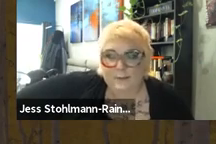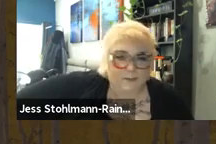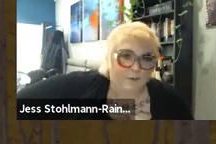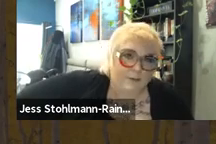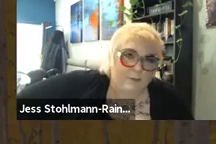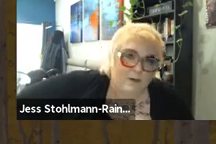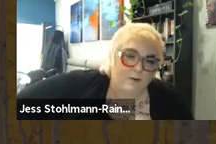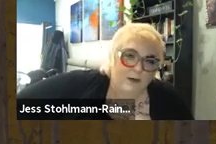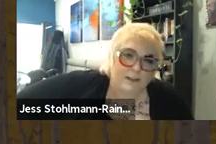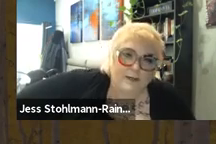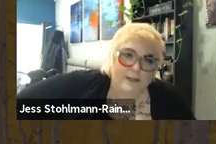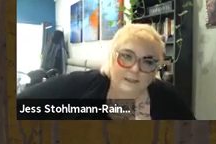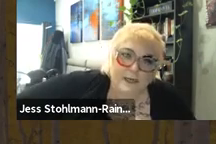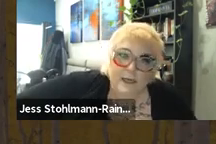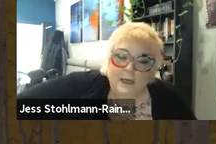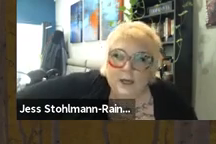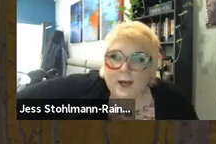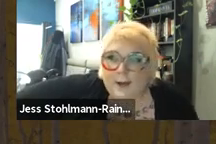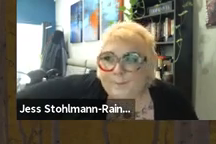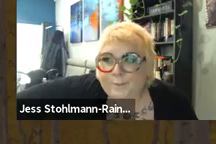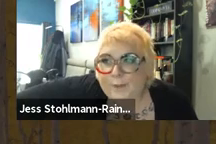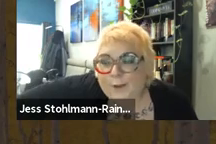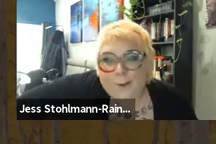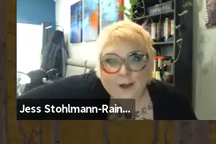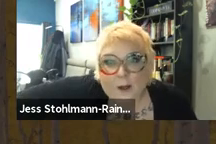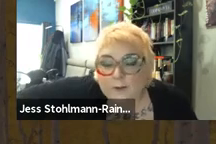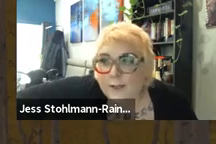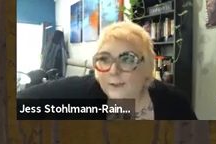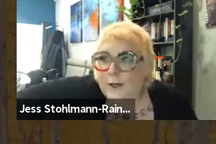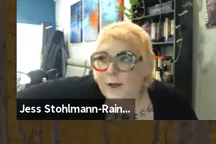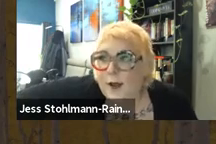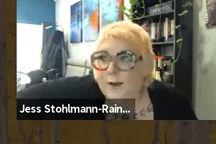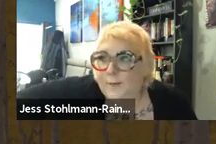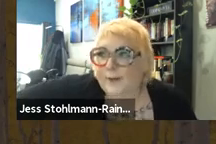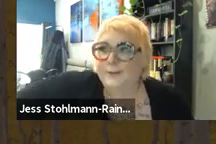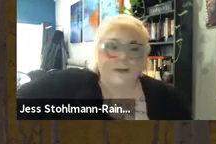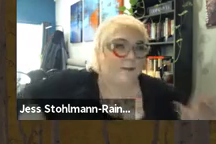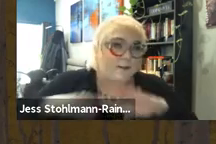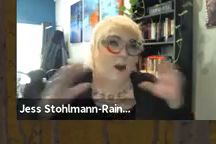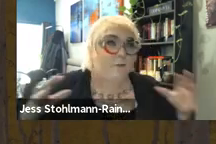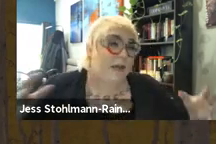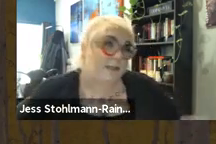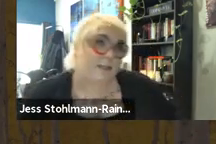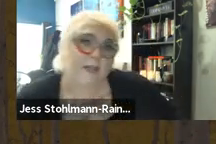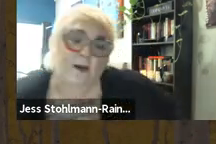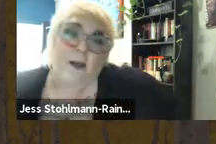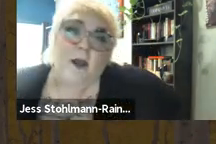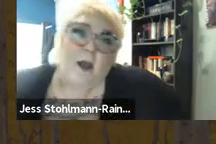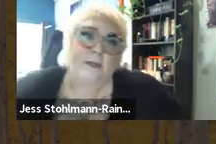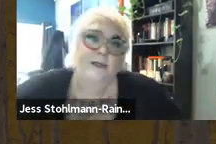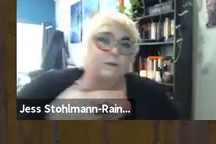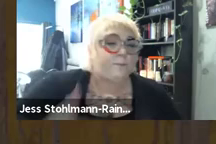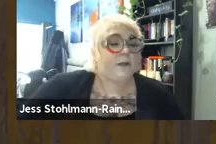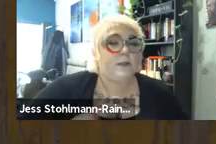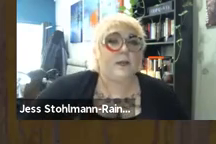response for people who are experiencing um a mental health concern um so that there's complications there